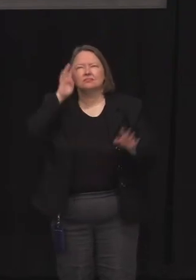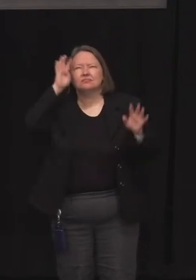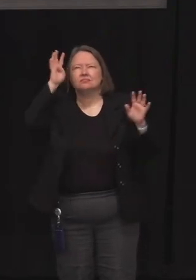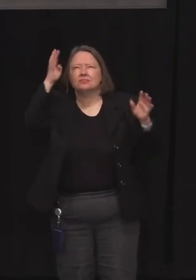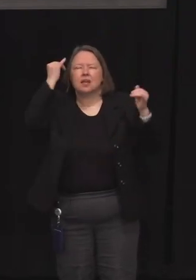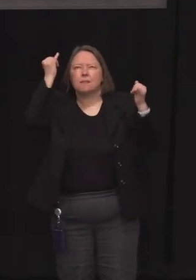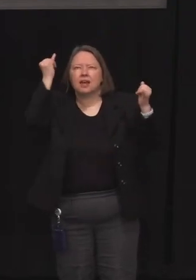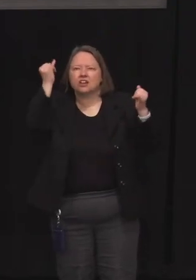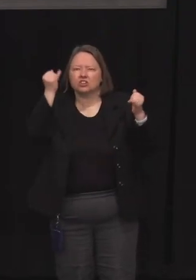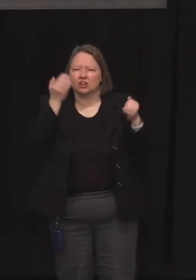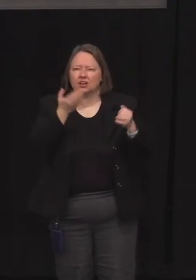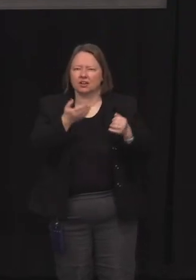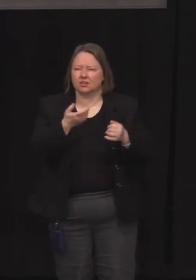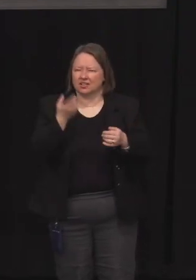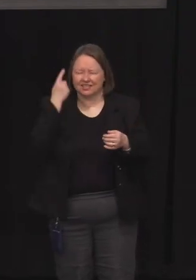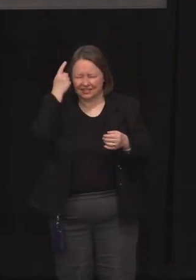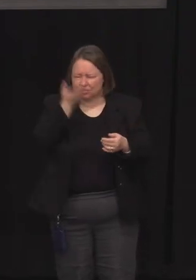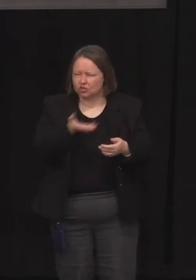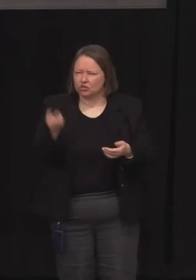be.